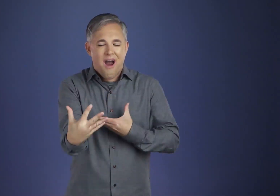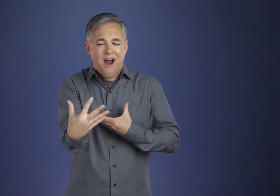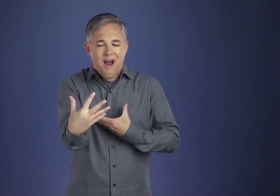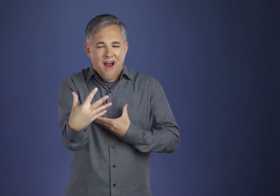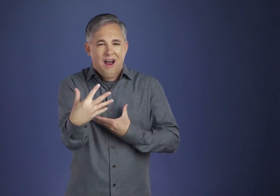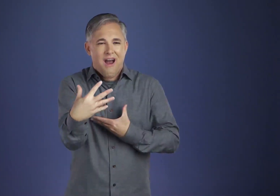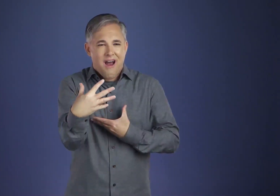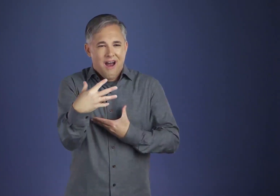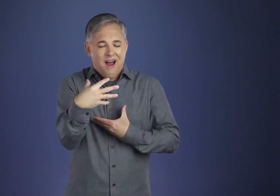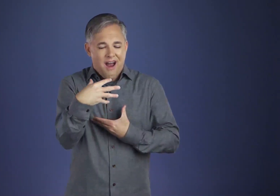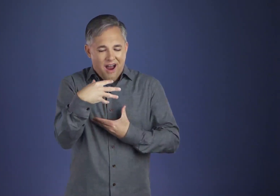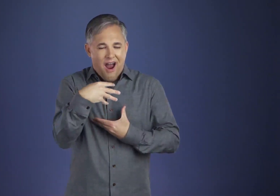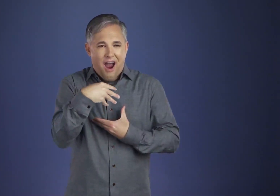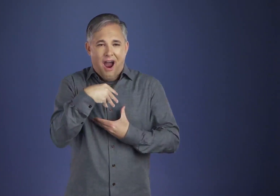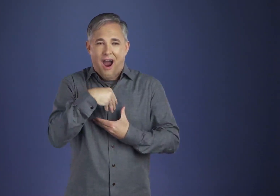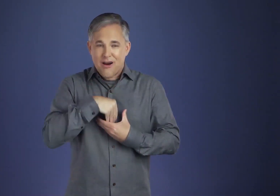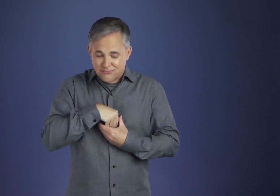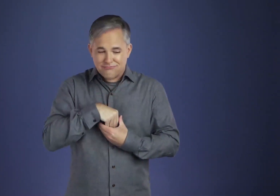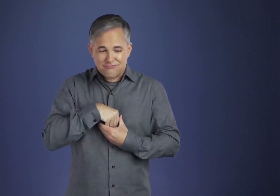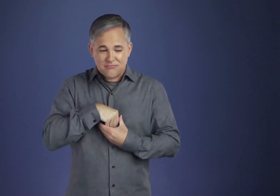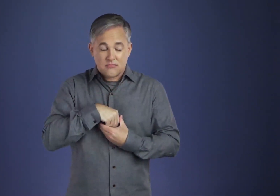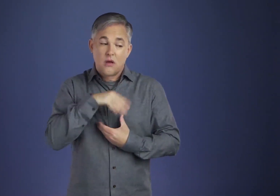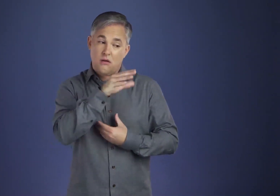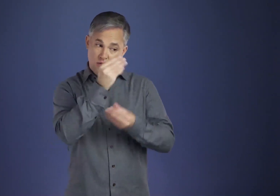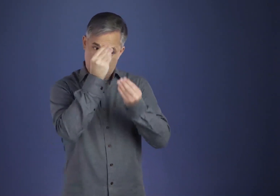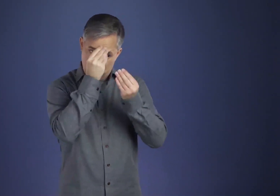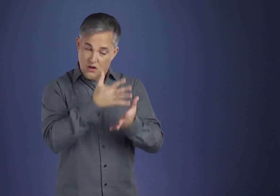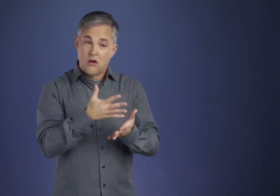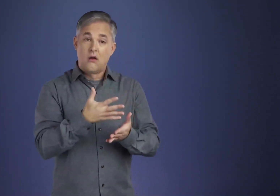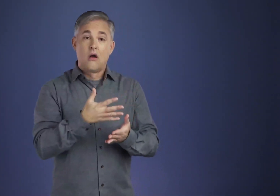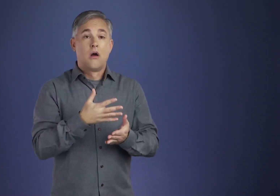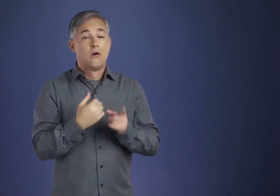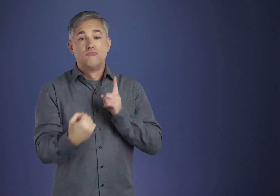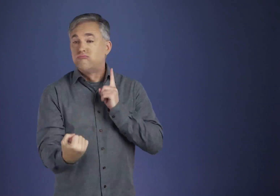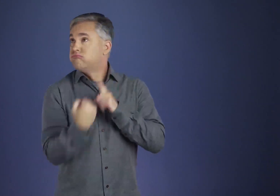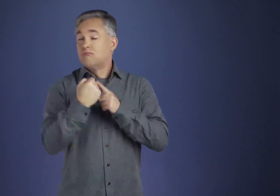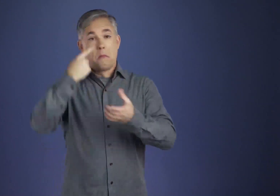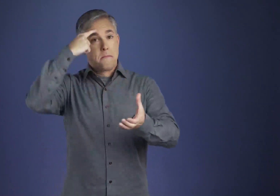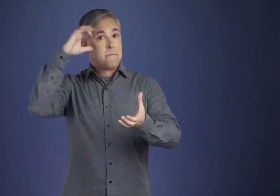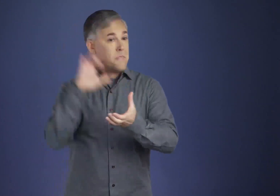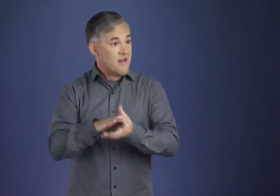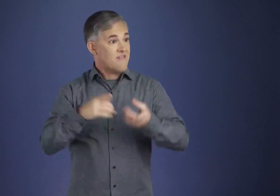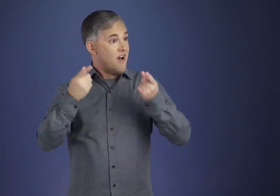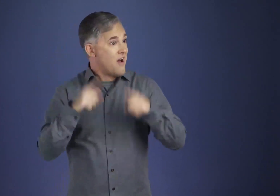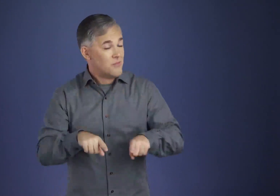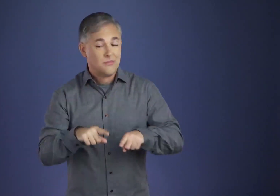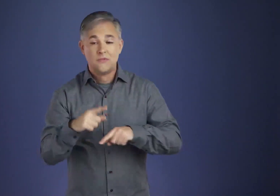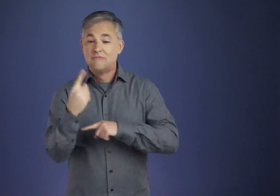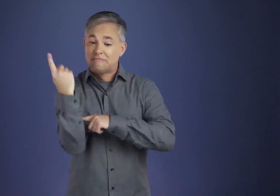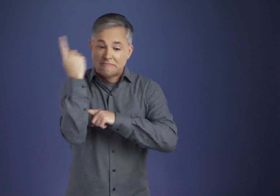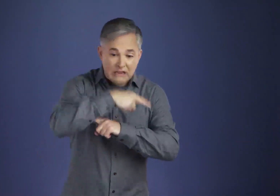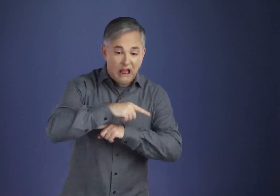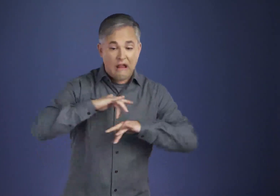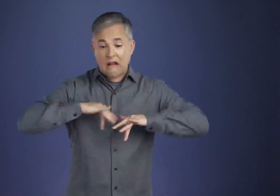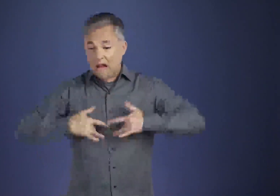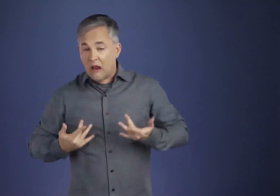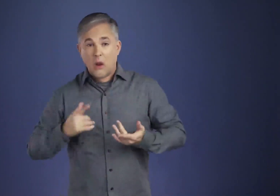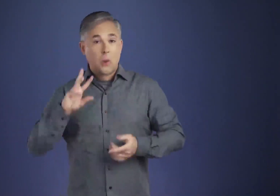I can't say upon what occasion or upon what day I came to believe in a power greater than myself, but I certainly